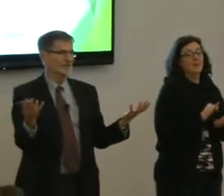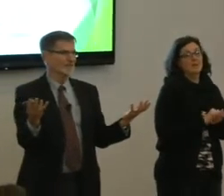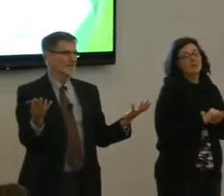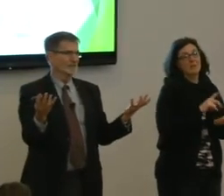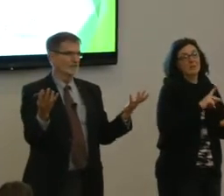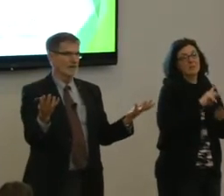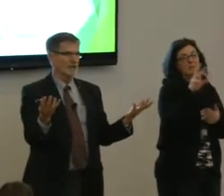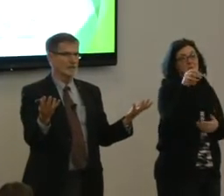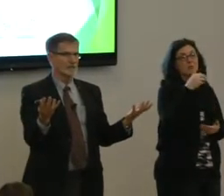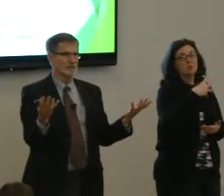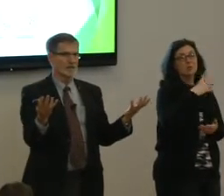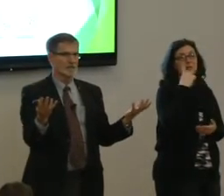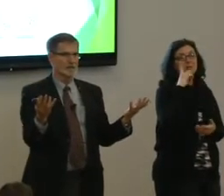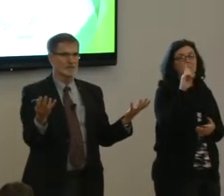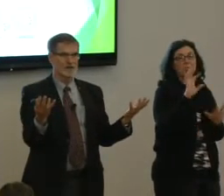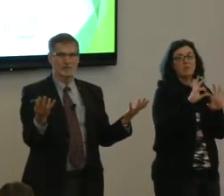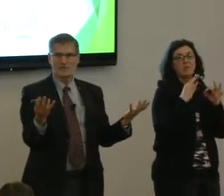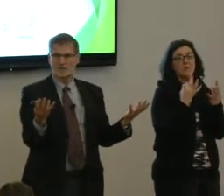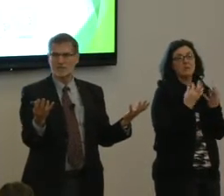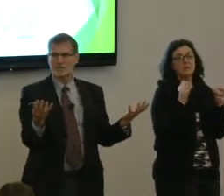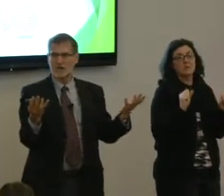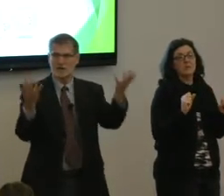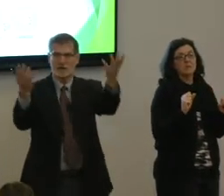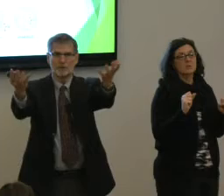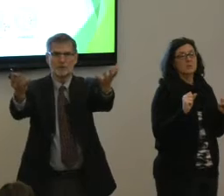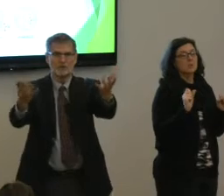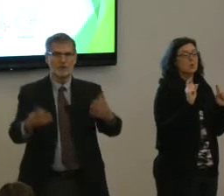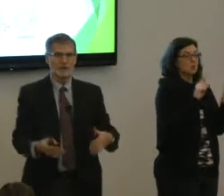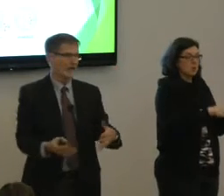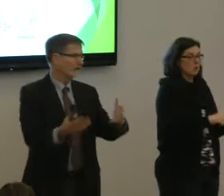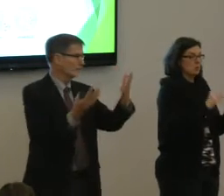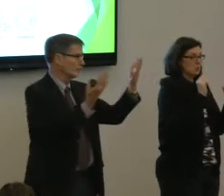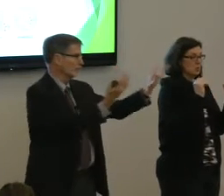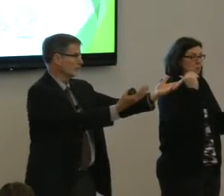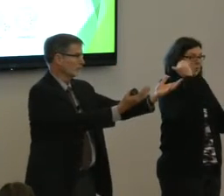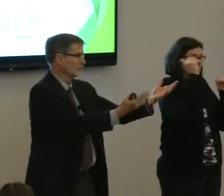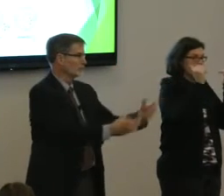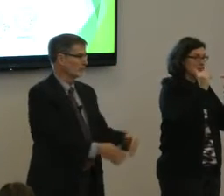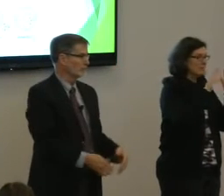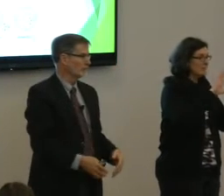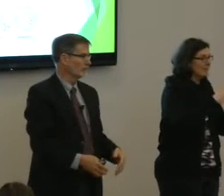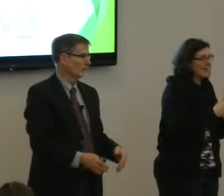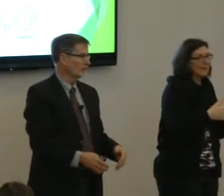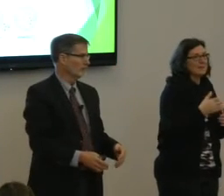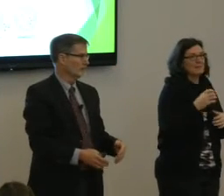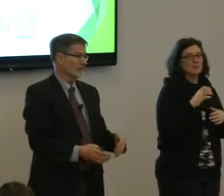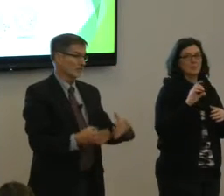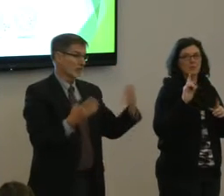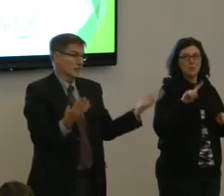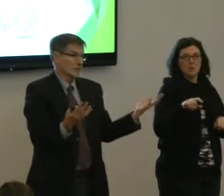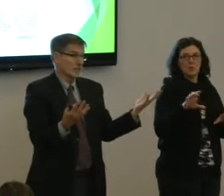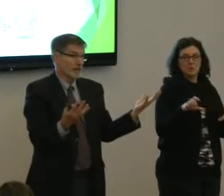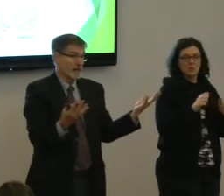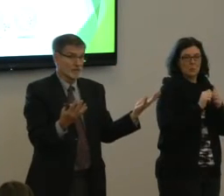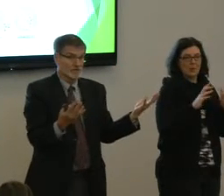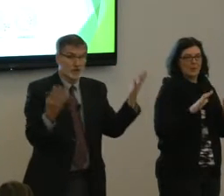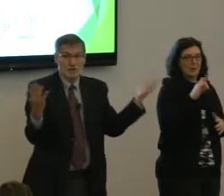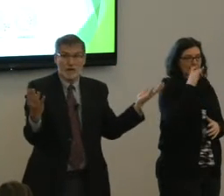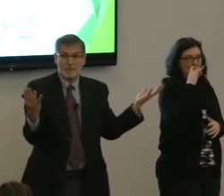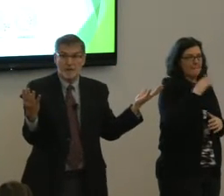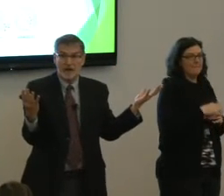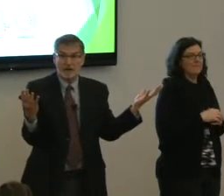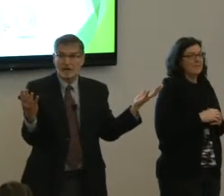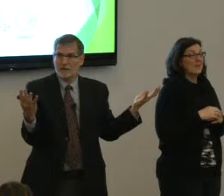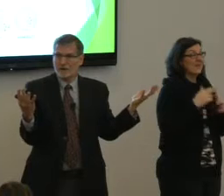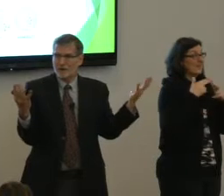grace for families to come in and say, "You get to now go to an adult ed, or you get to go do something." It's also something else. It's